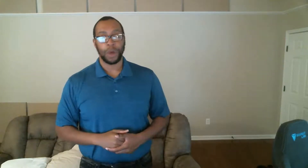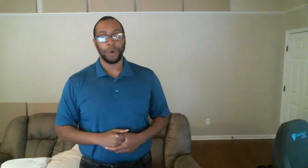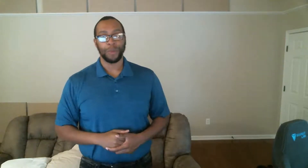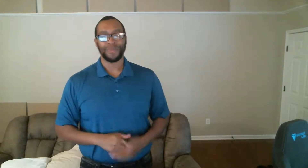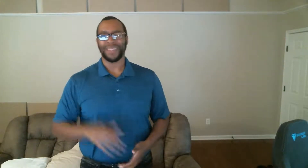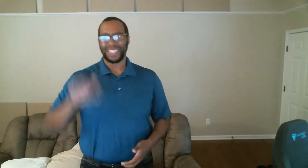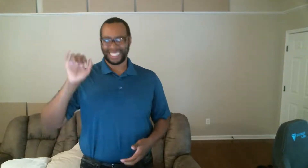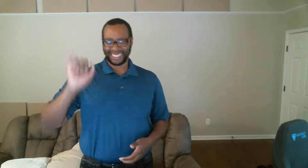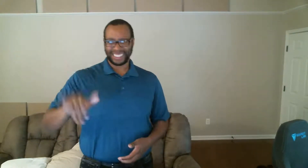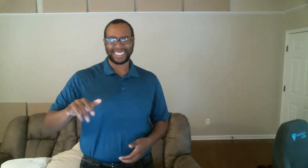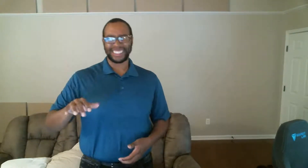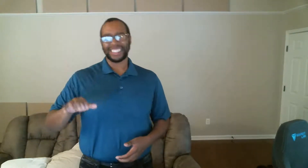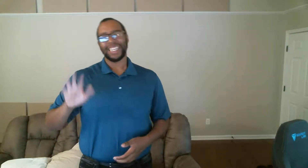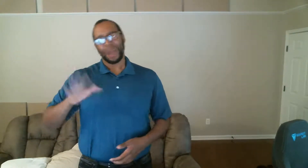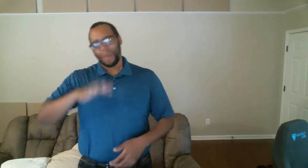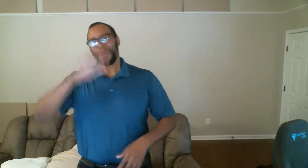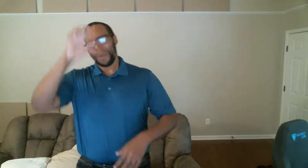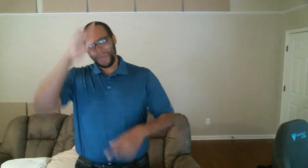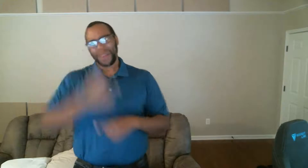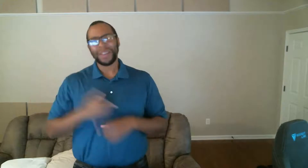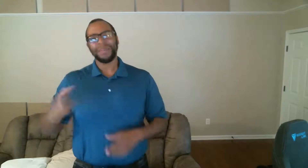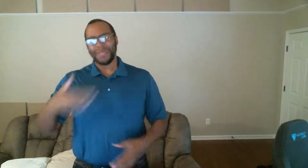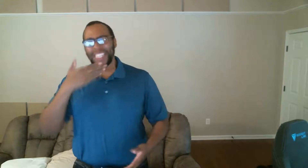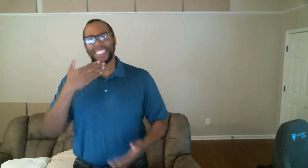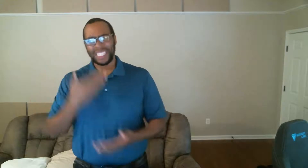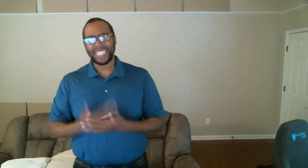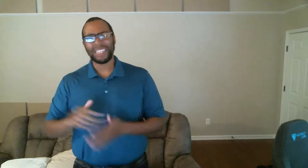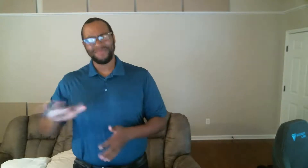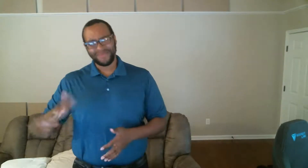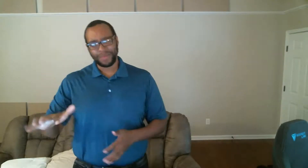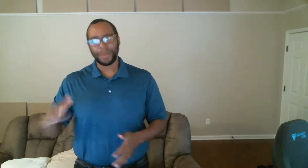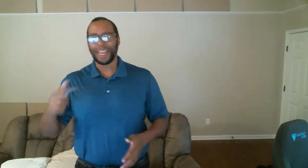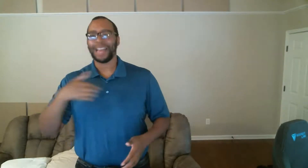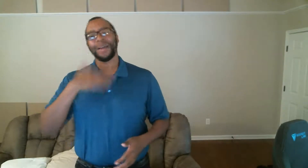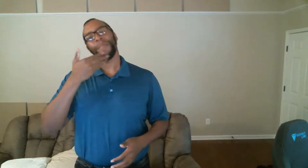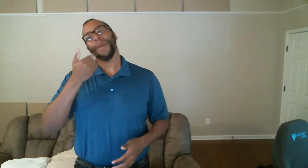So my brother, he's good, but better.